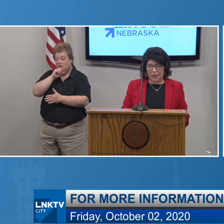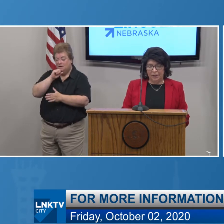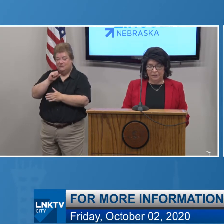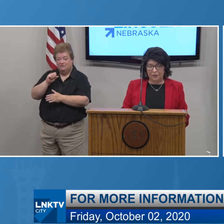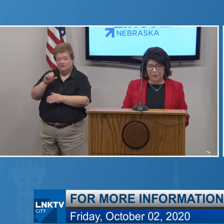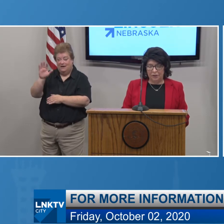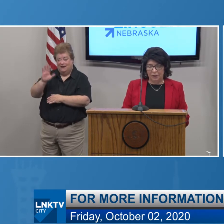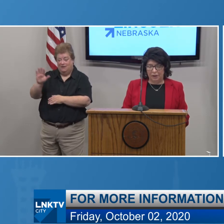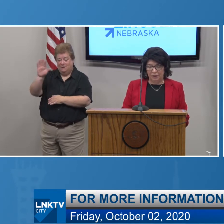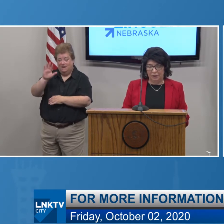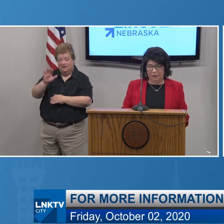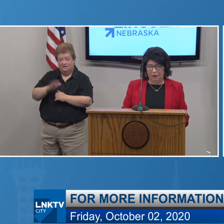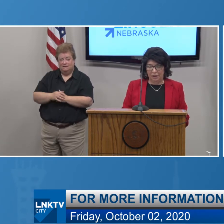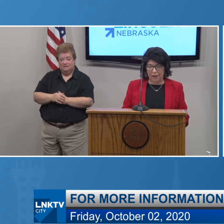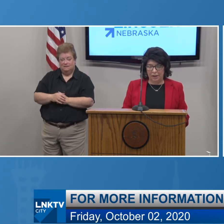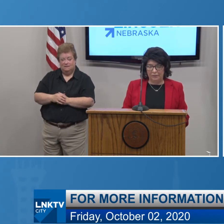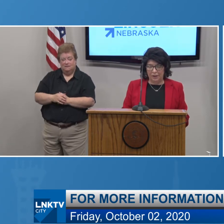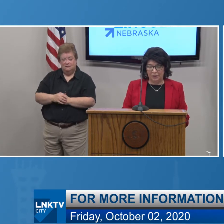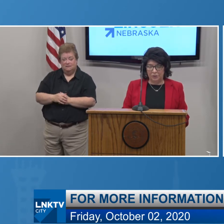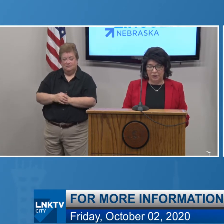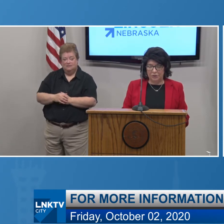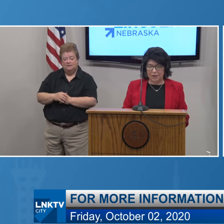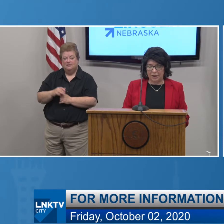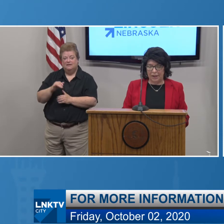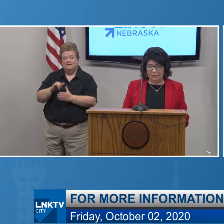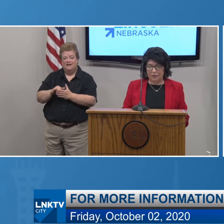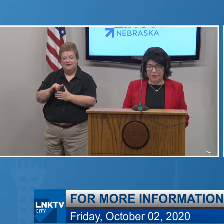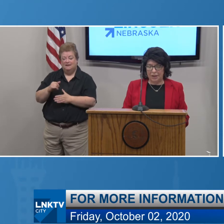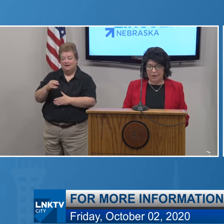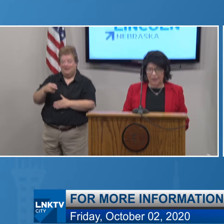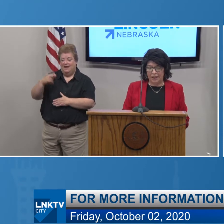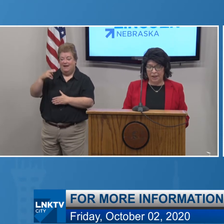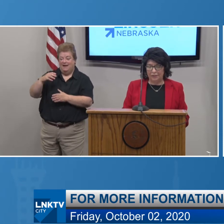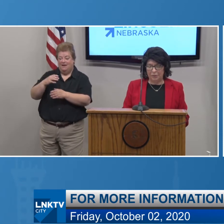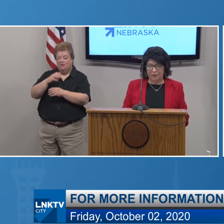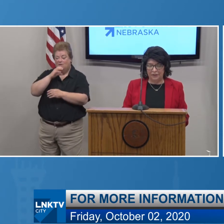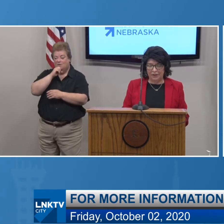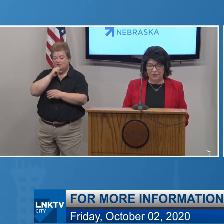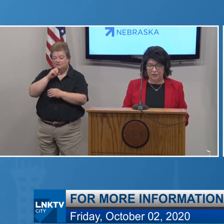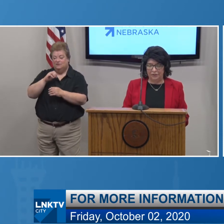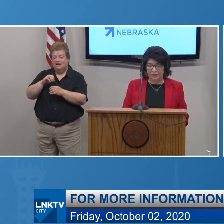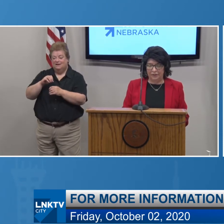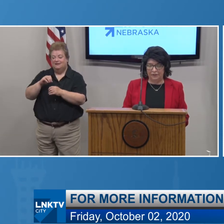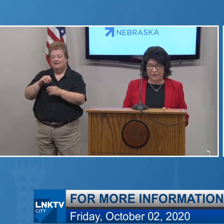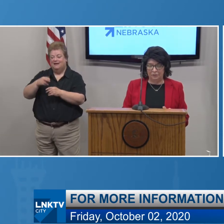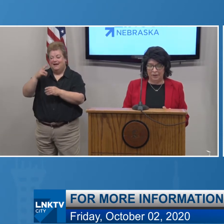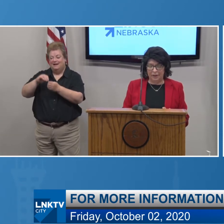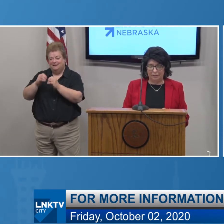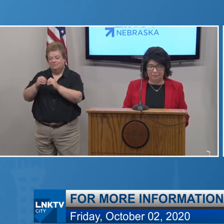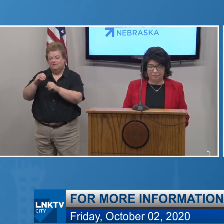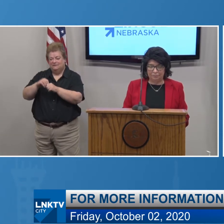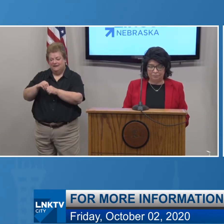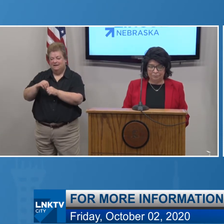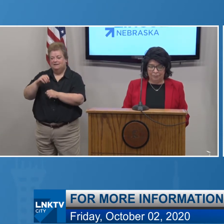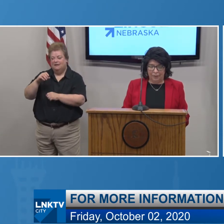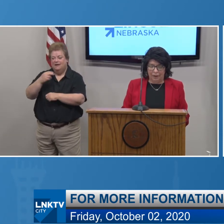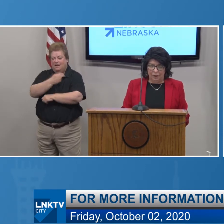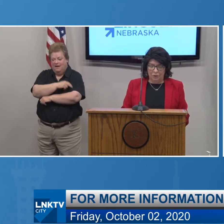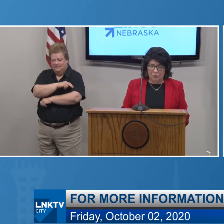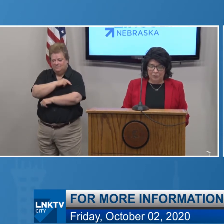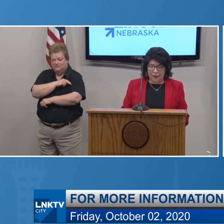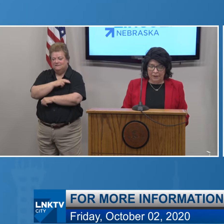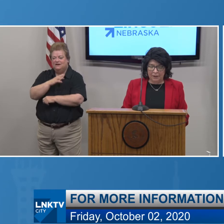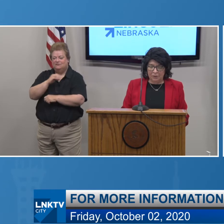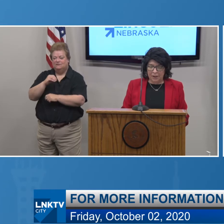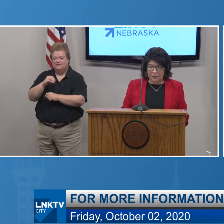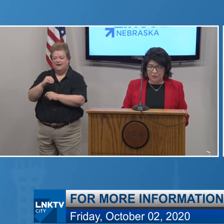But cases are elevated orange and average daily hospitalizations is in the red. You